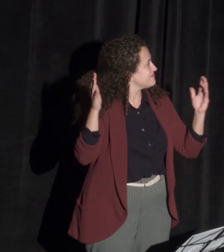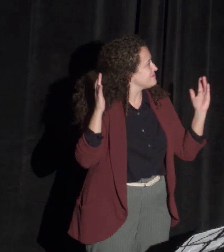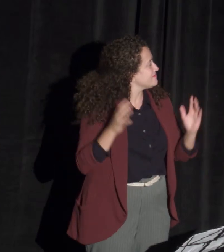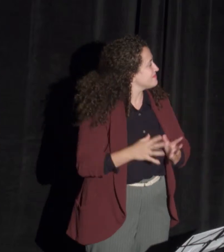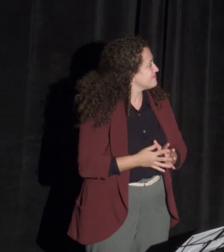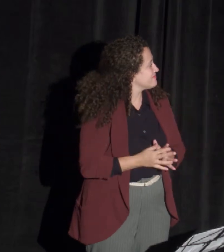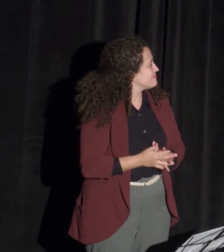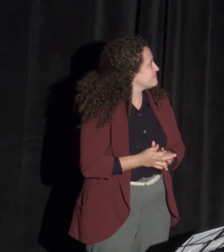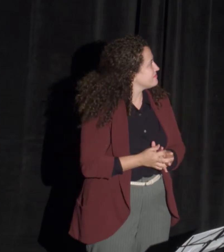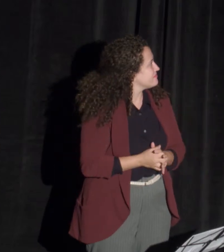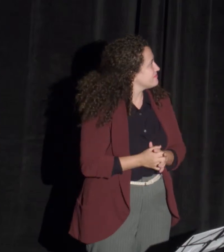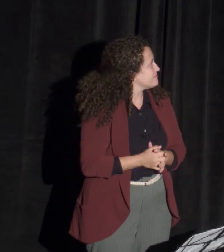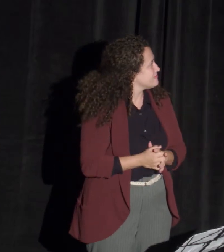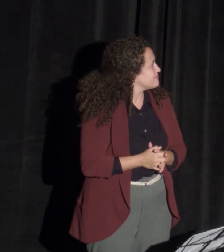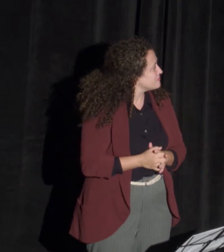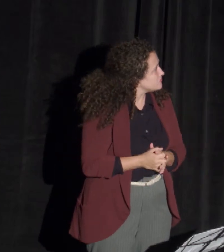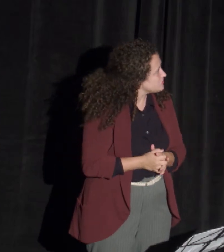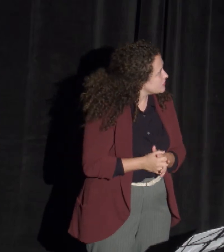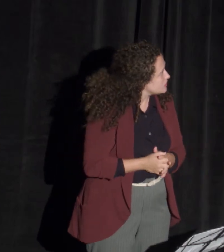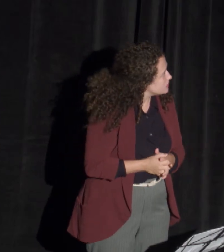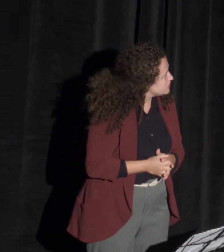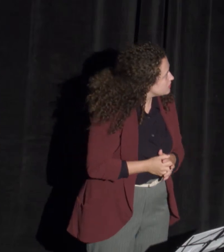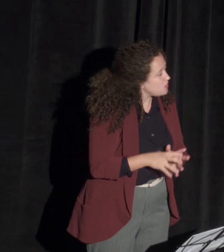And I also have a quick note from our managing editor, Chimmy.